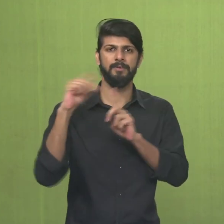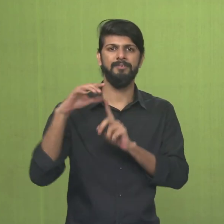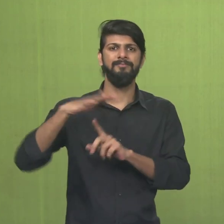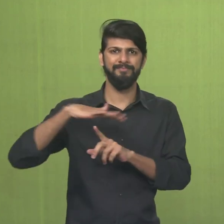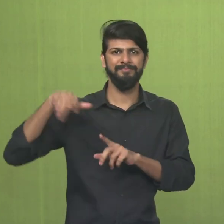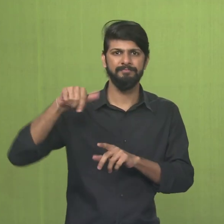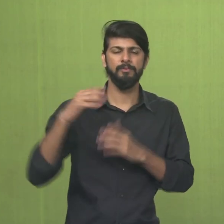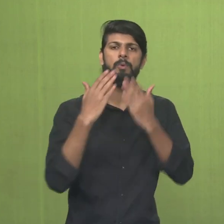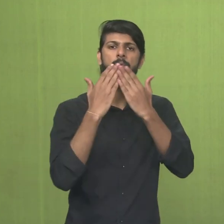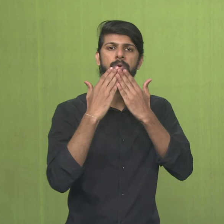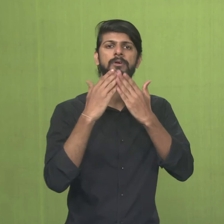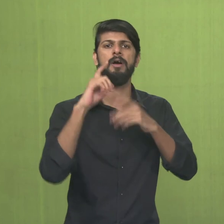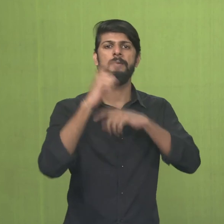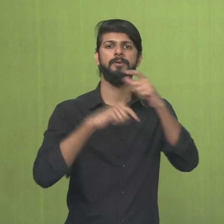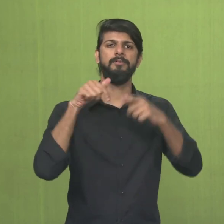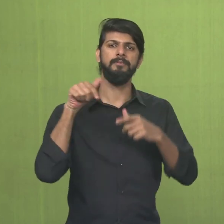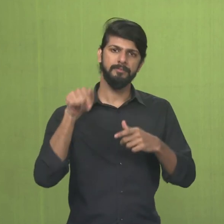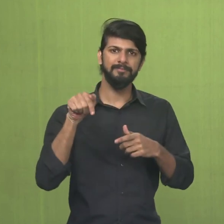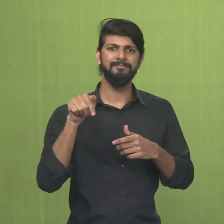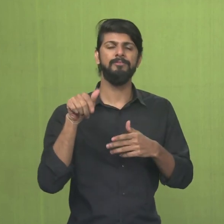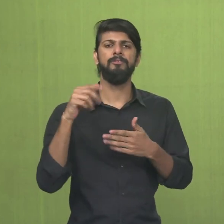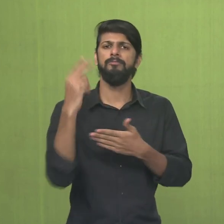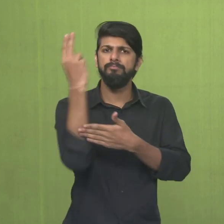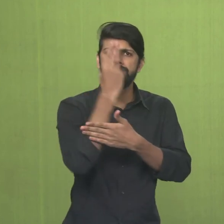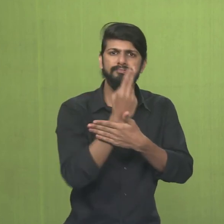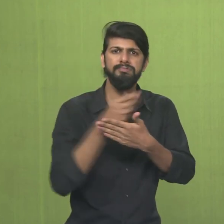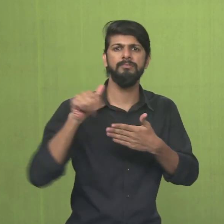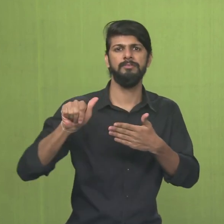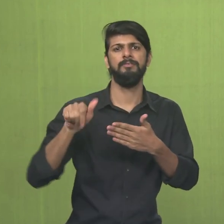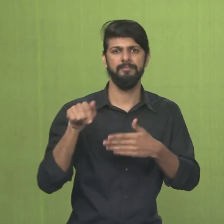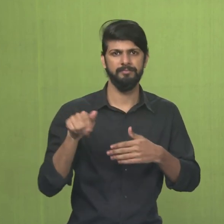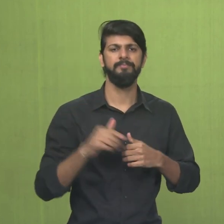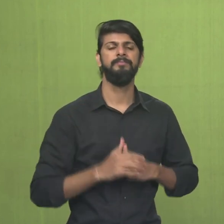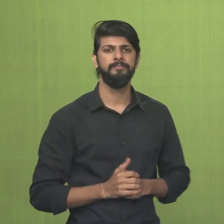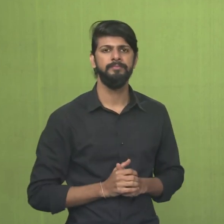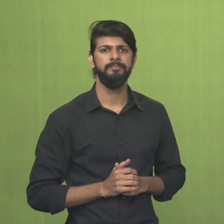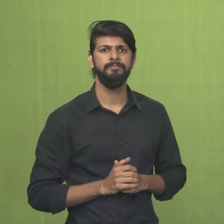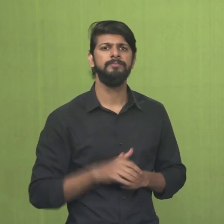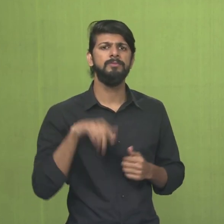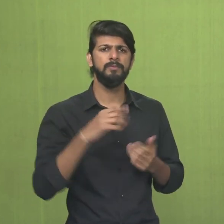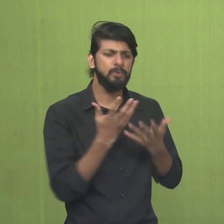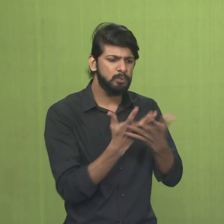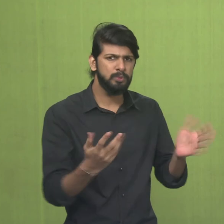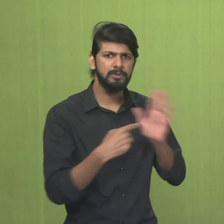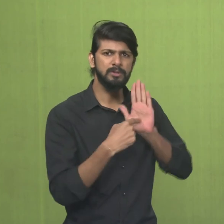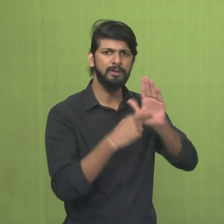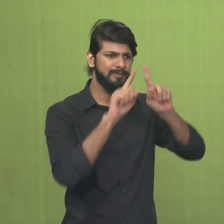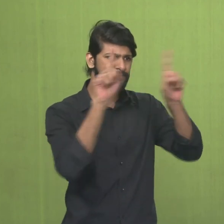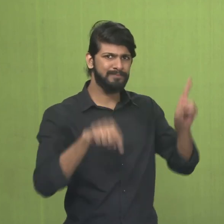This painting is from the Varanasi Company School, that is the style. Varanasi is a city in Uttar Pradesh.